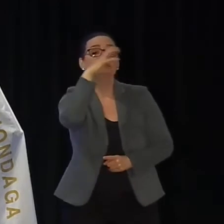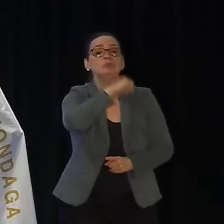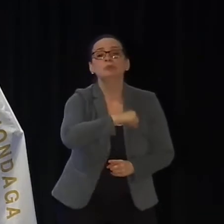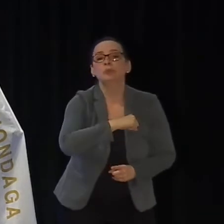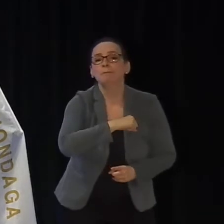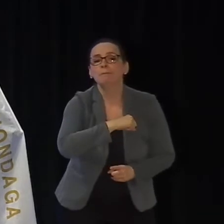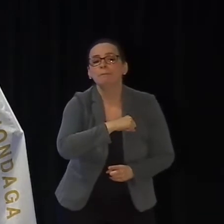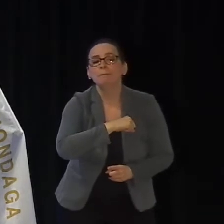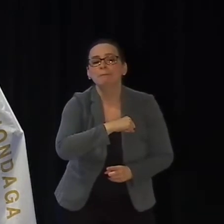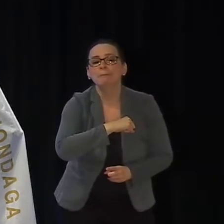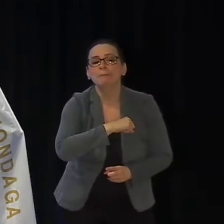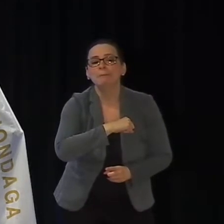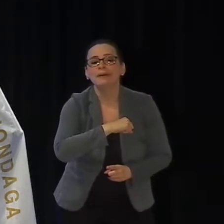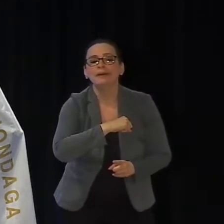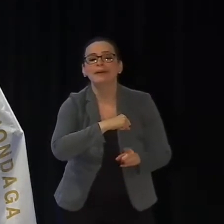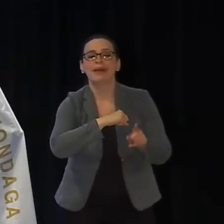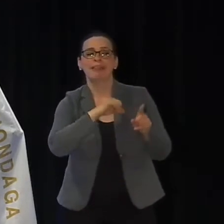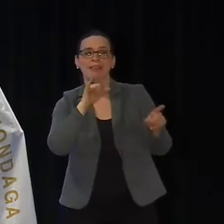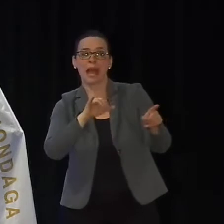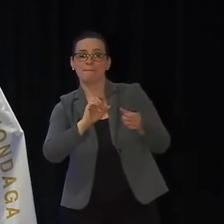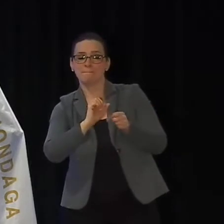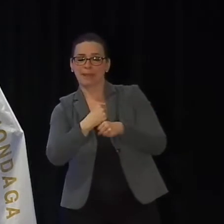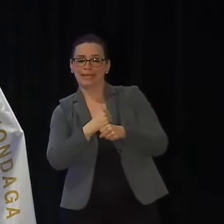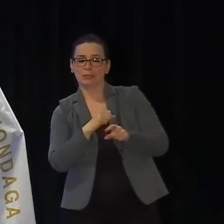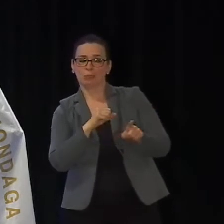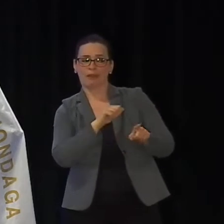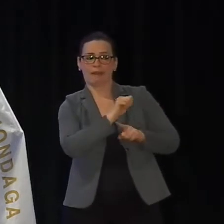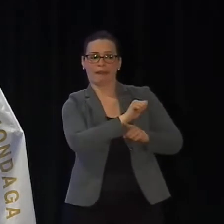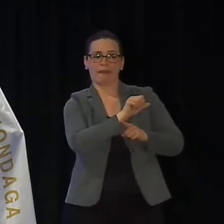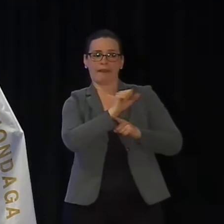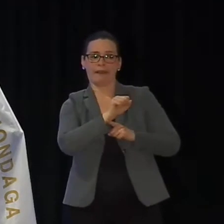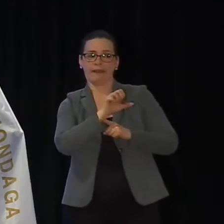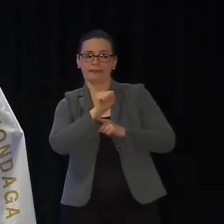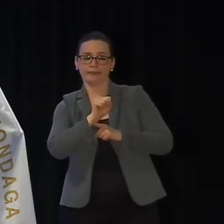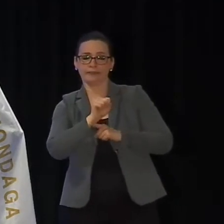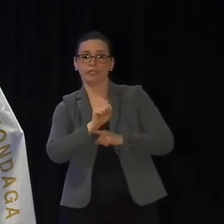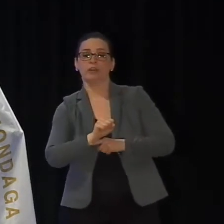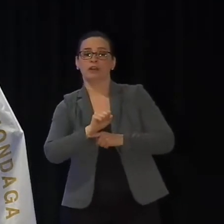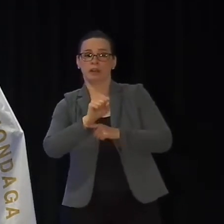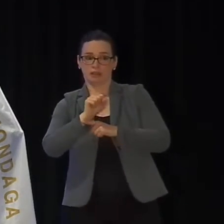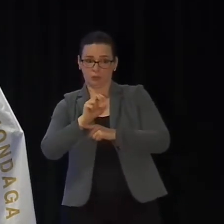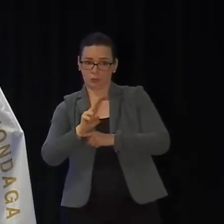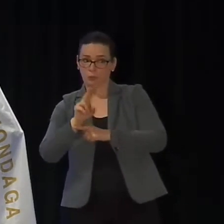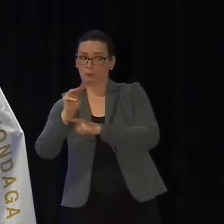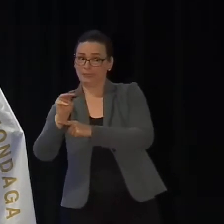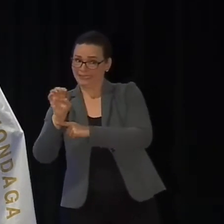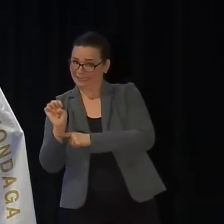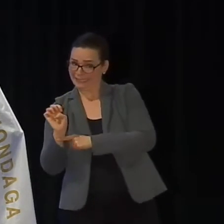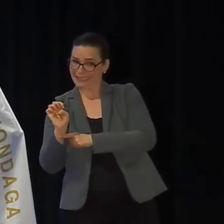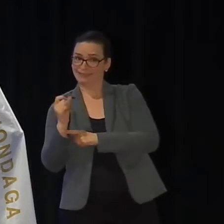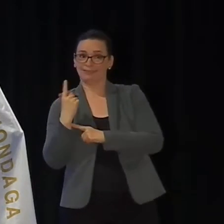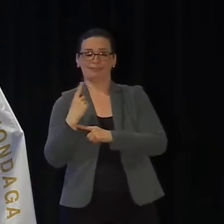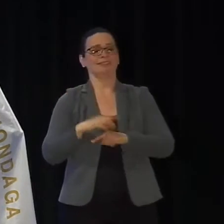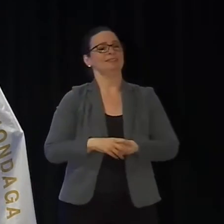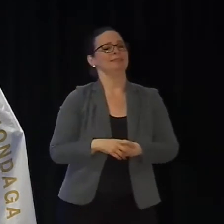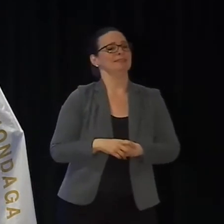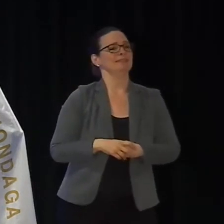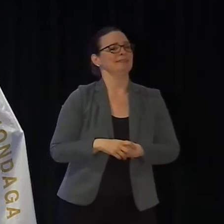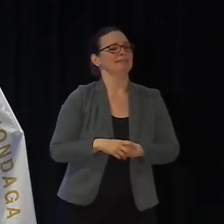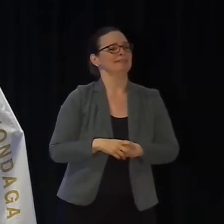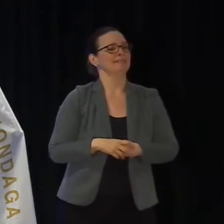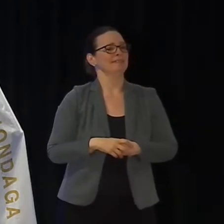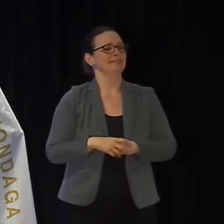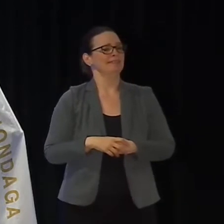we'll be able to do more with that J&J shot. That J&J shot's a great shot for high school students as well, right? College